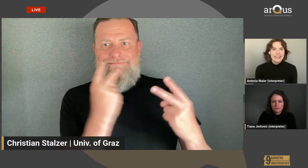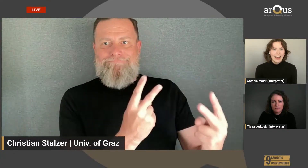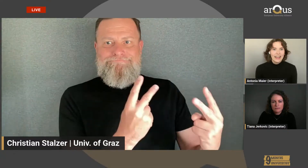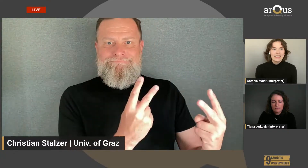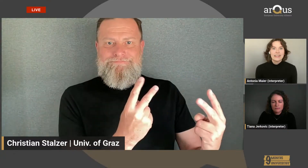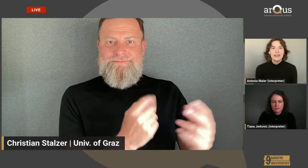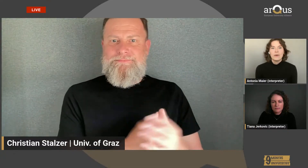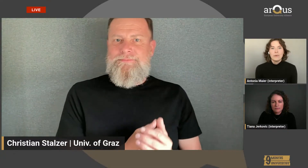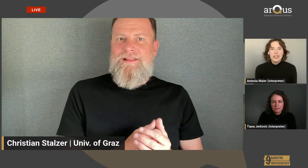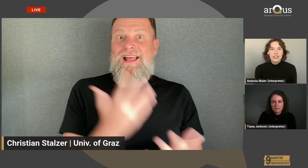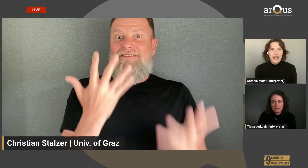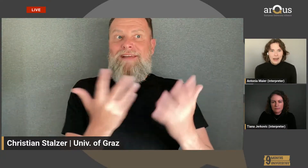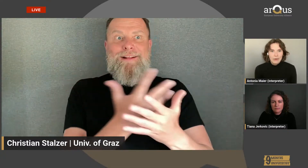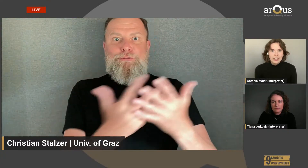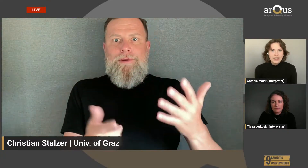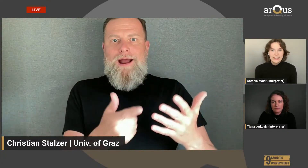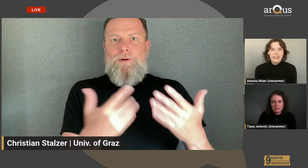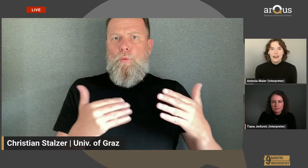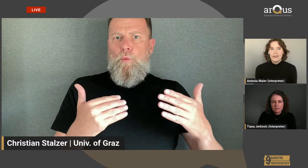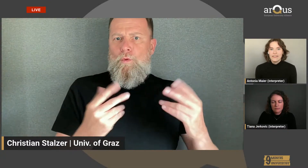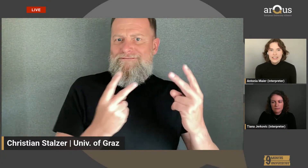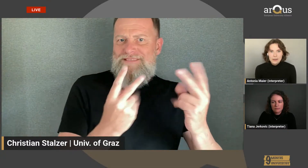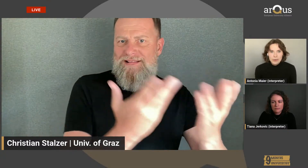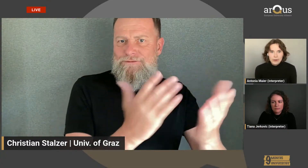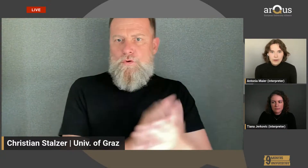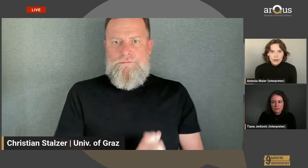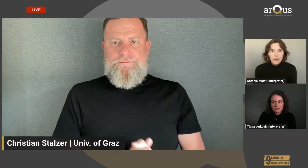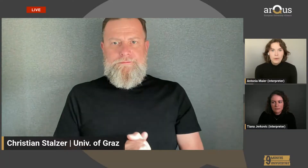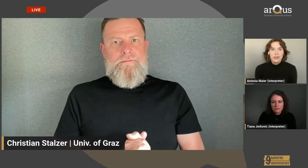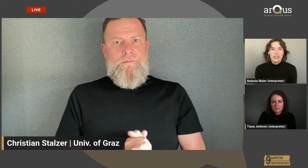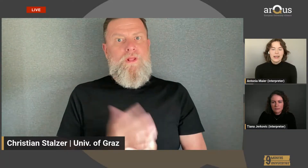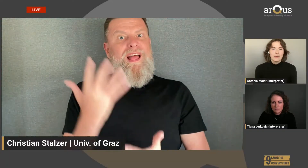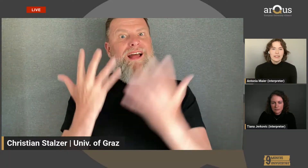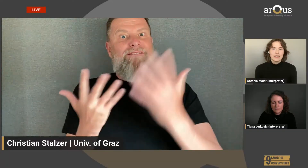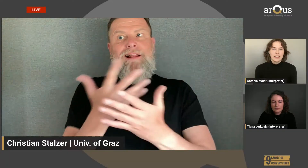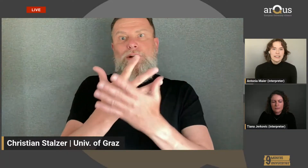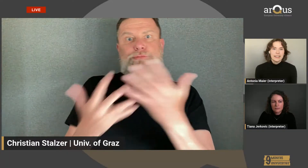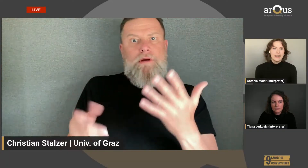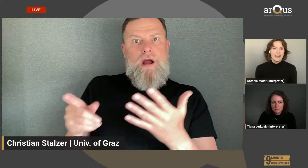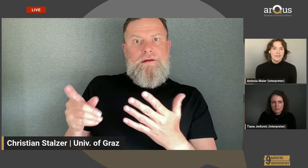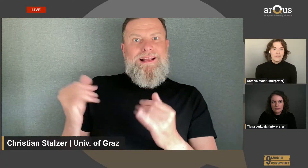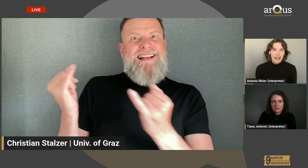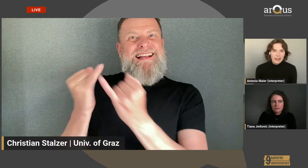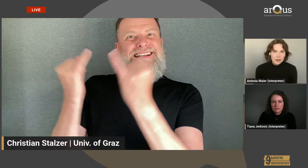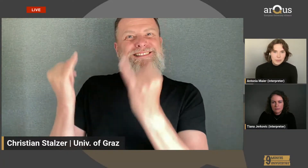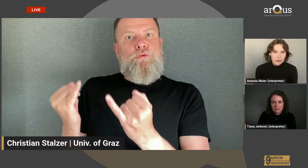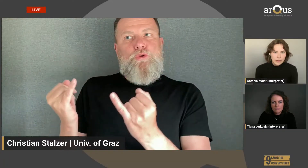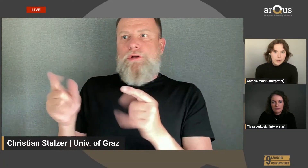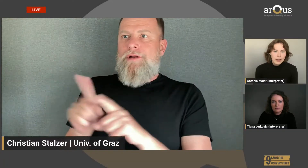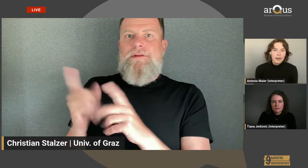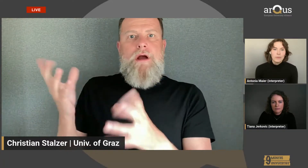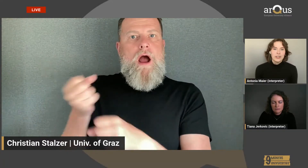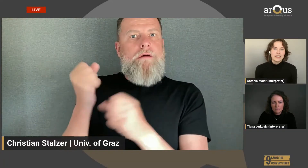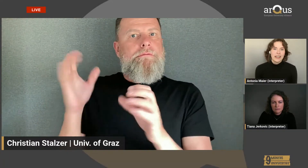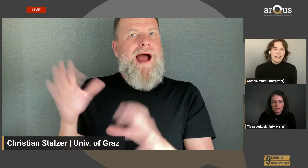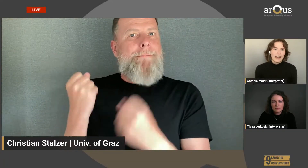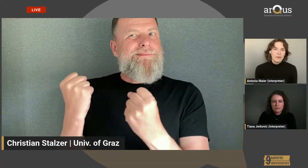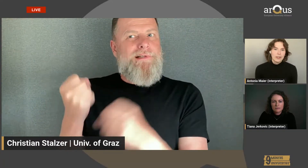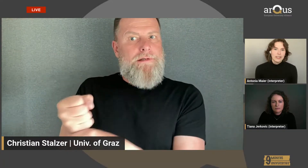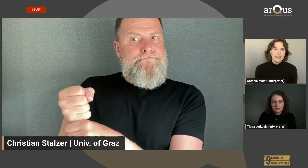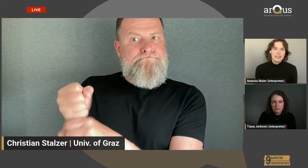society decides which languages are visible, which languages are seen as valuable,